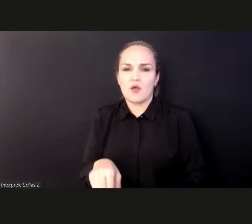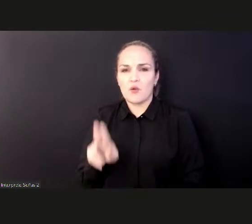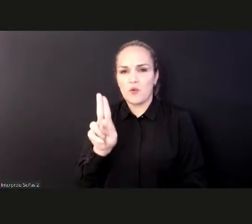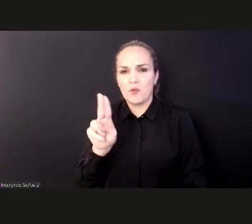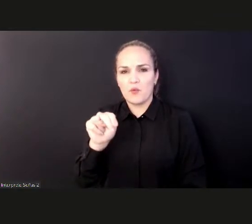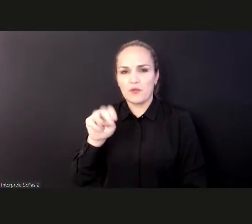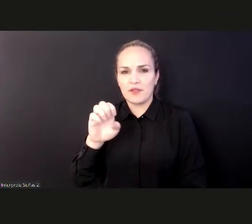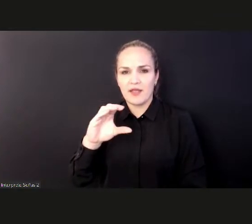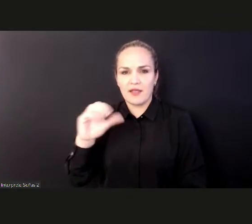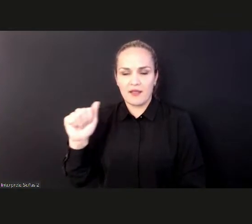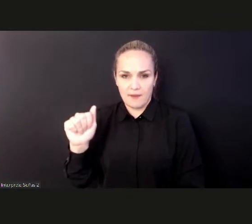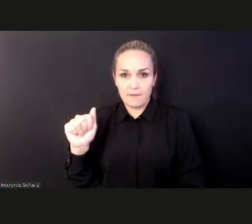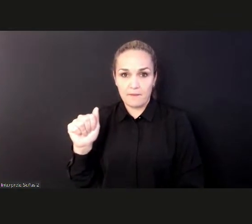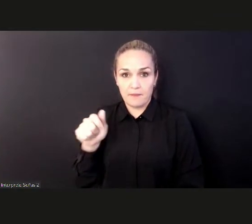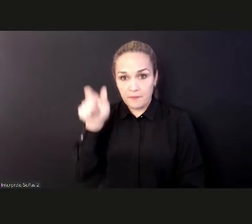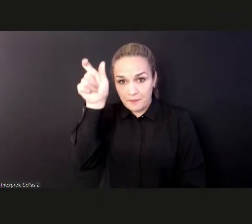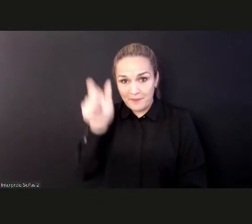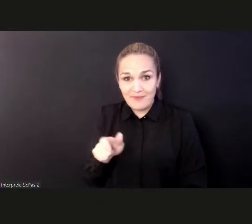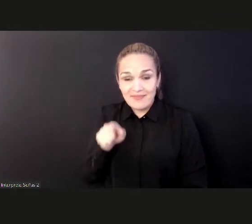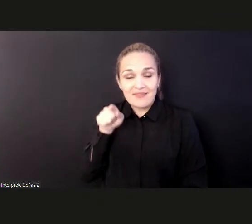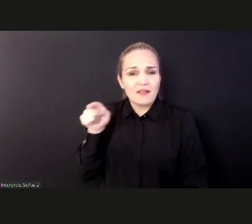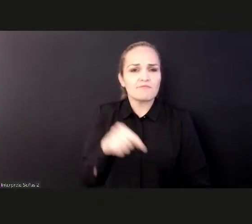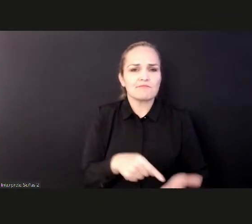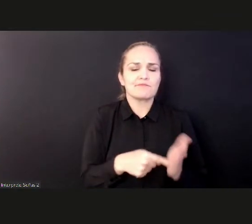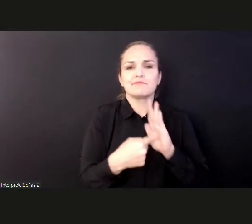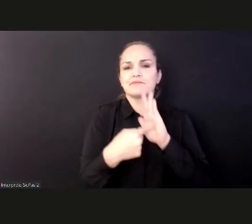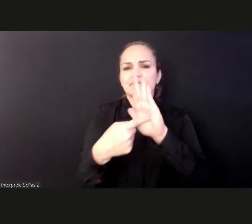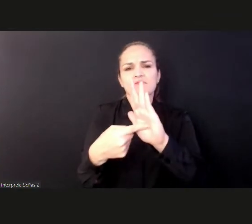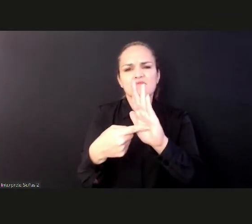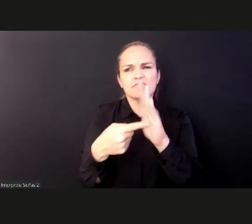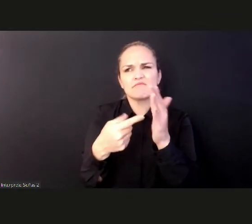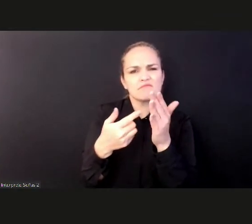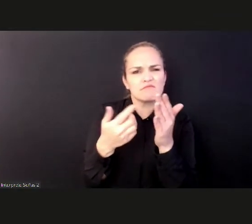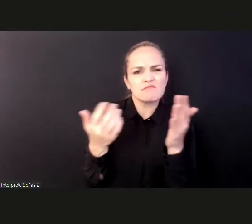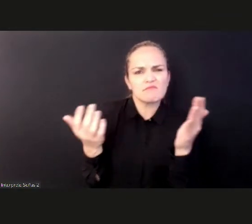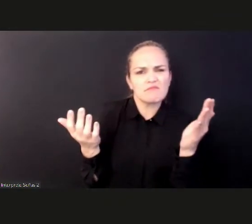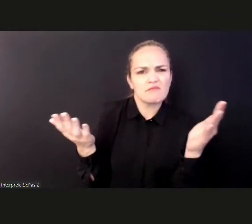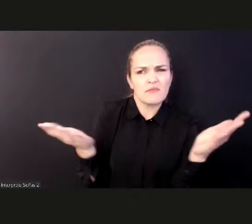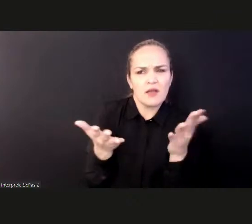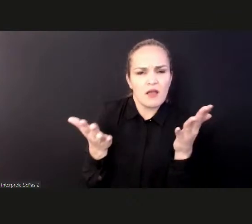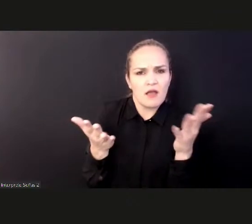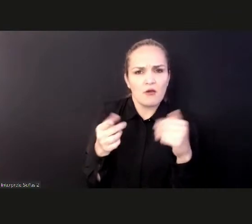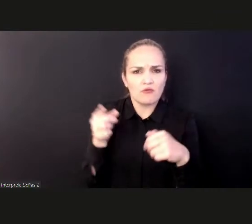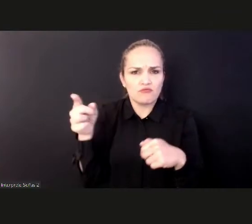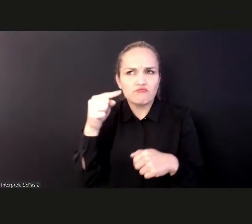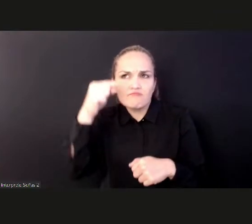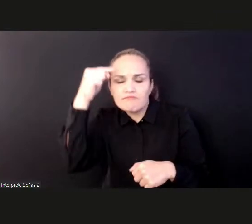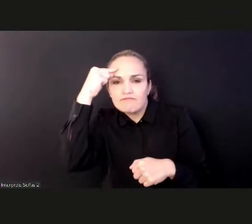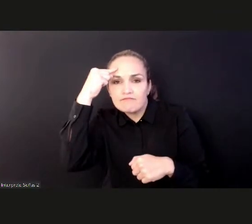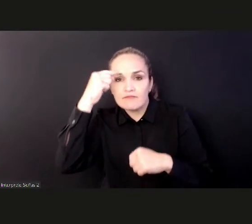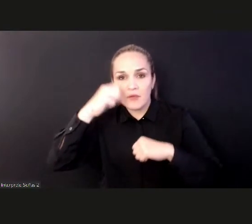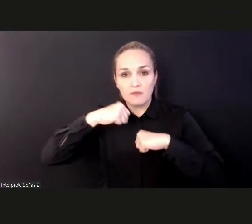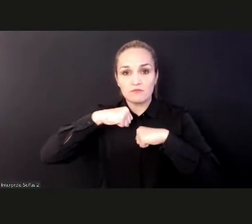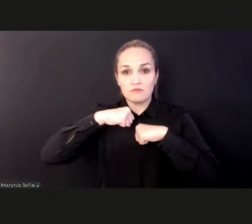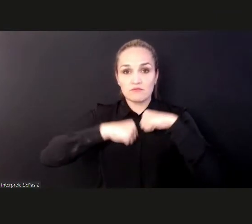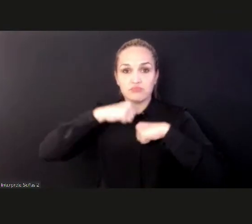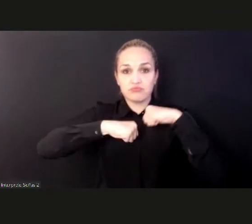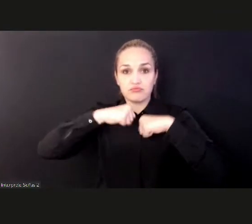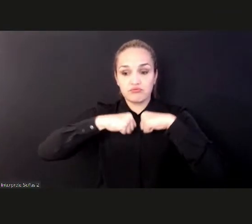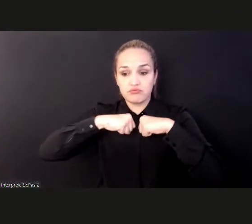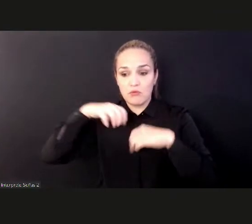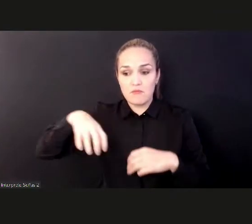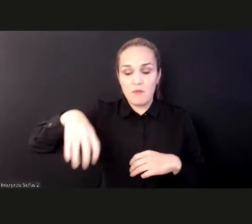how community-based tourism enterprises development increases the benefits of tourism for